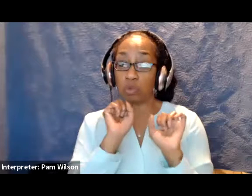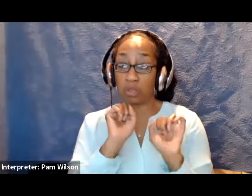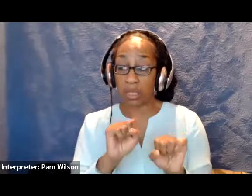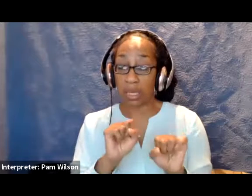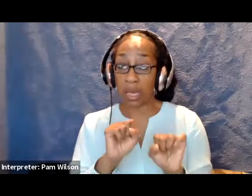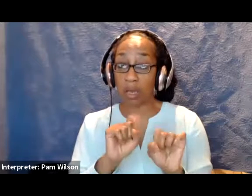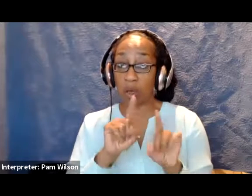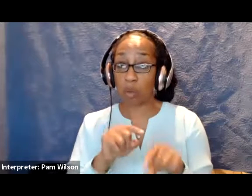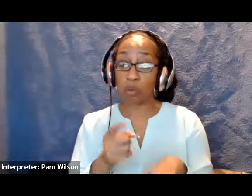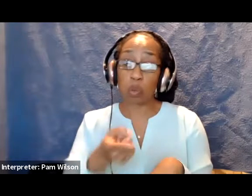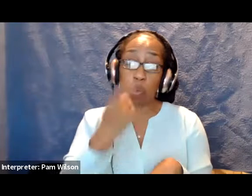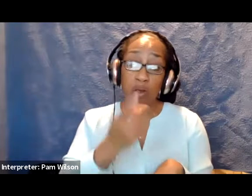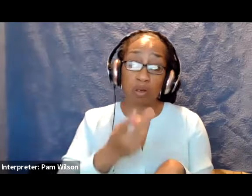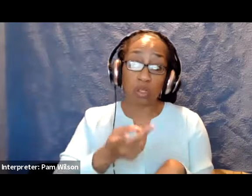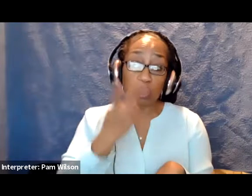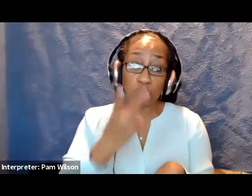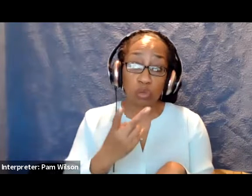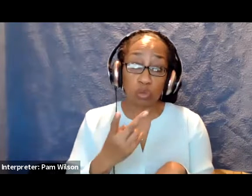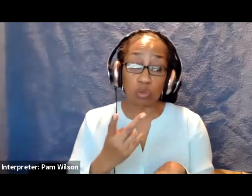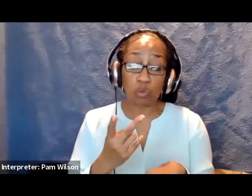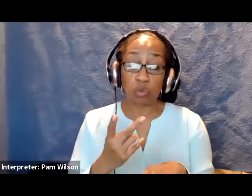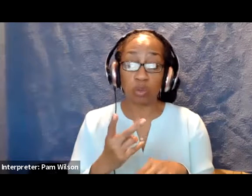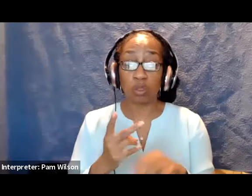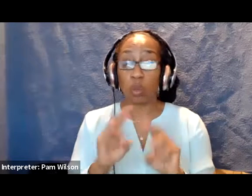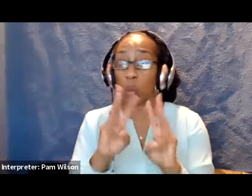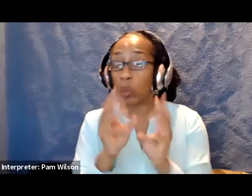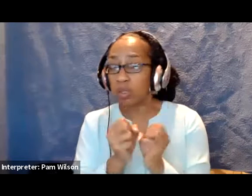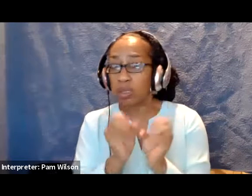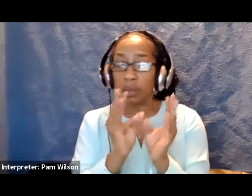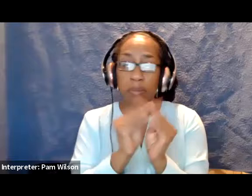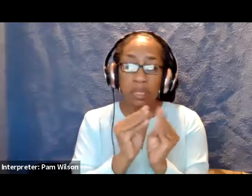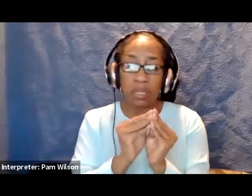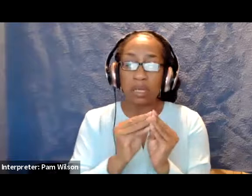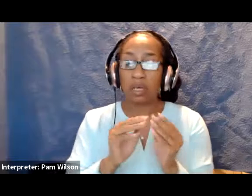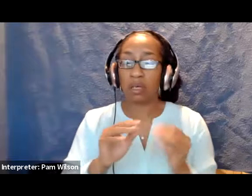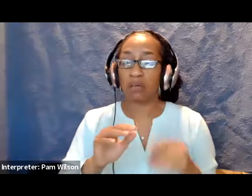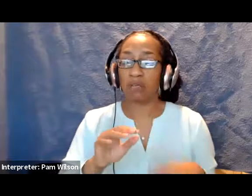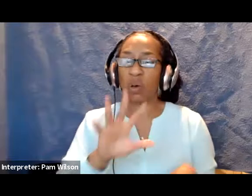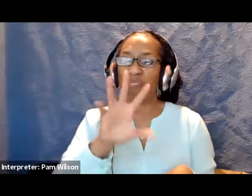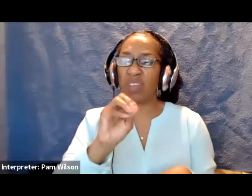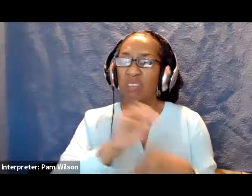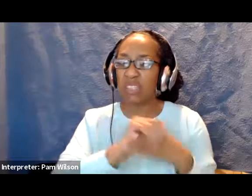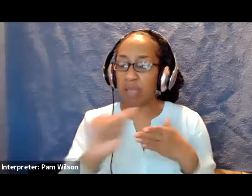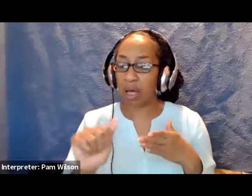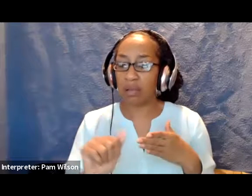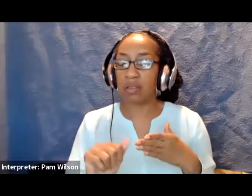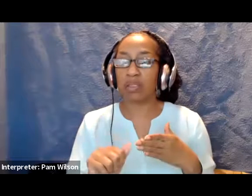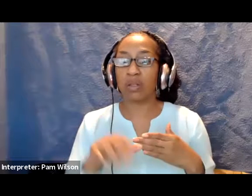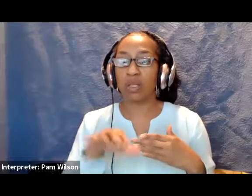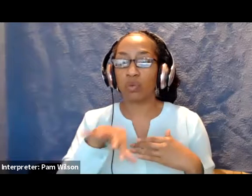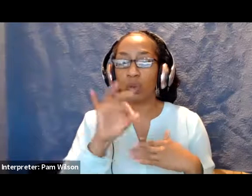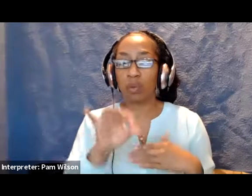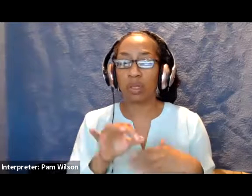$50. And if that's the case, then this is where you would use the 1 or more occurrences to attend.